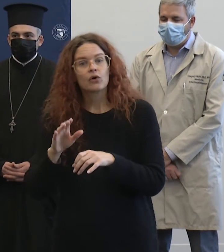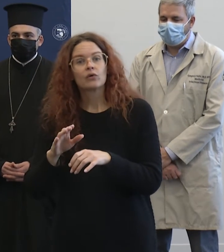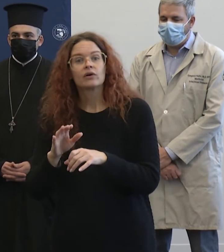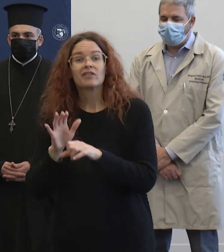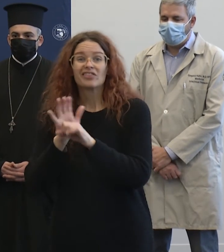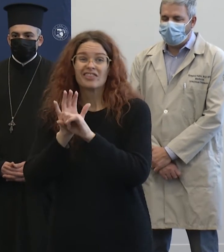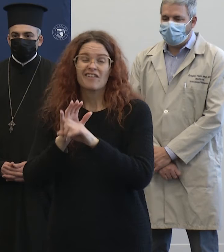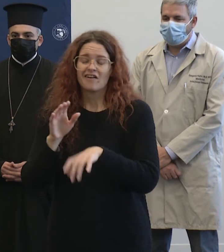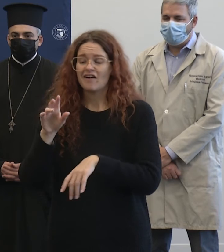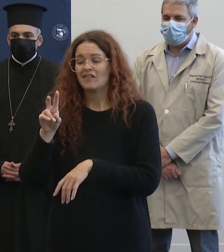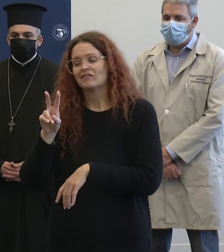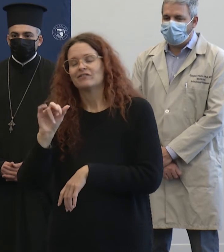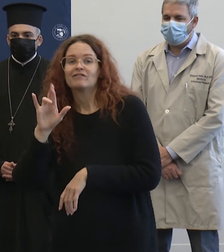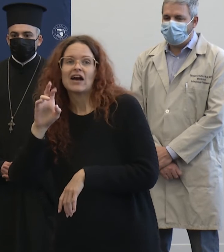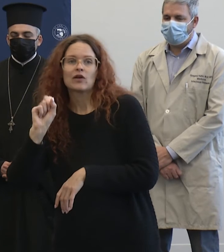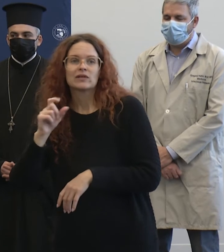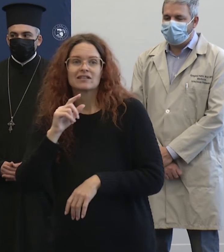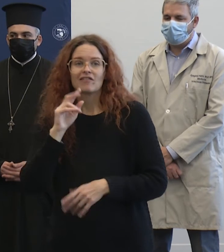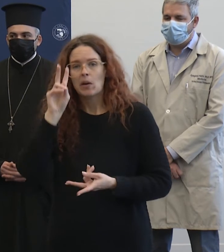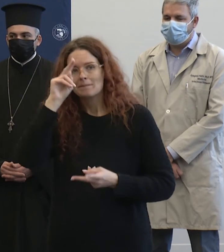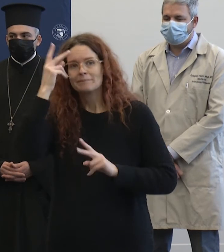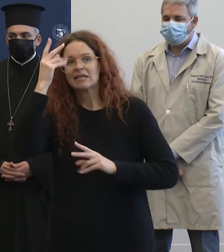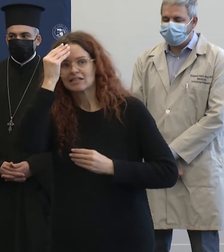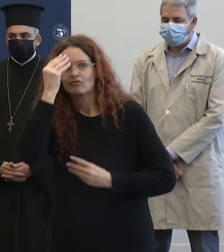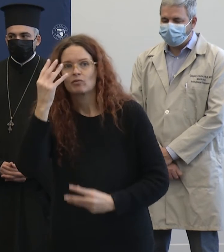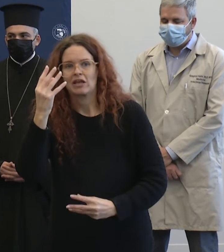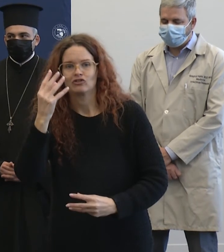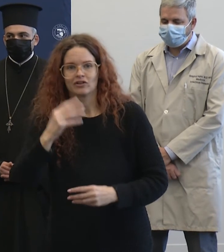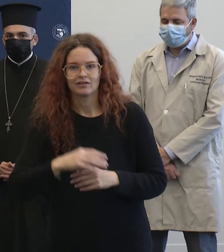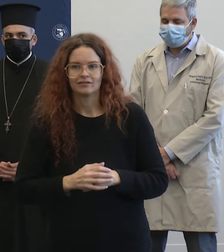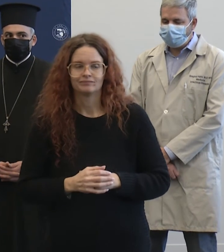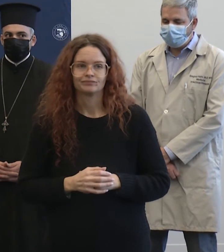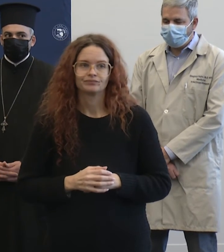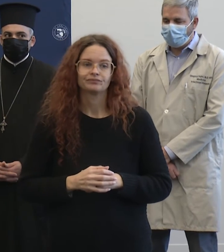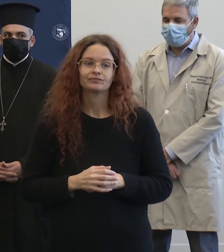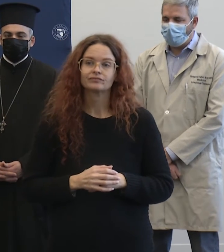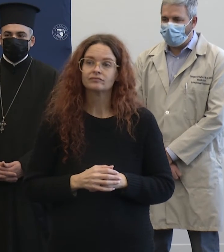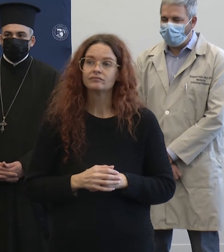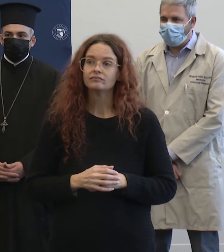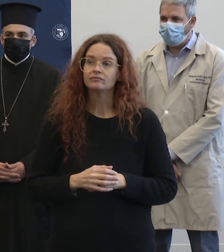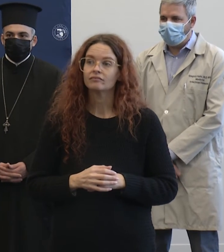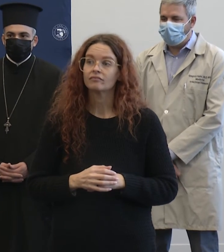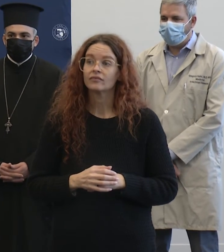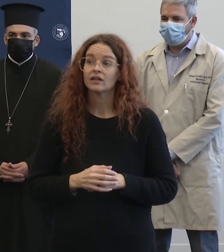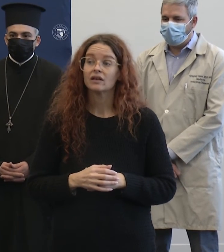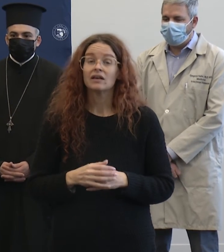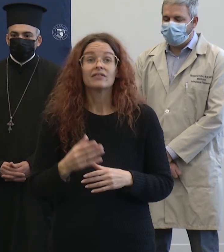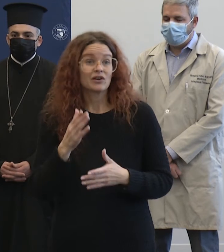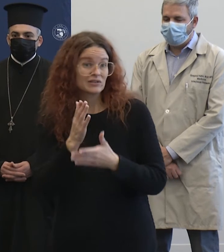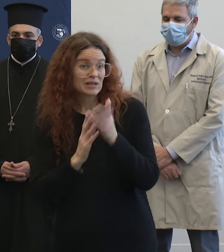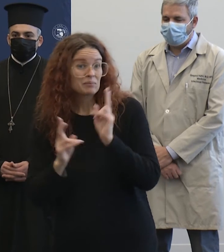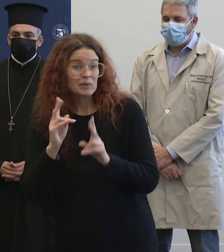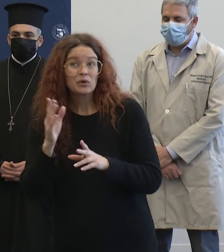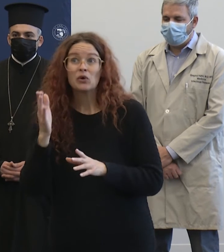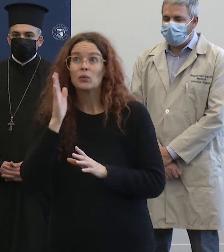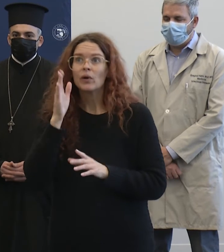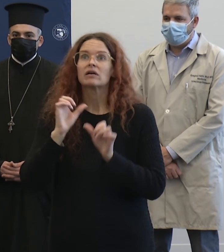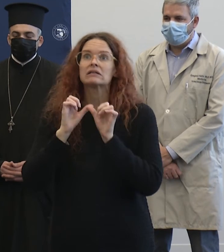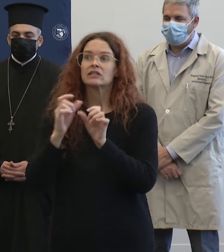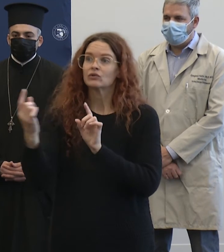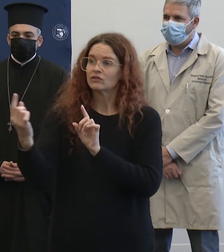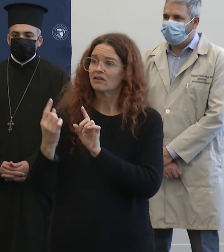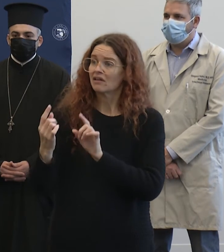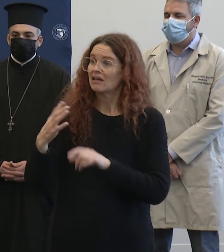of misinformation. And we often hear still from individuals who say, well,